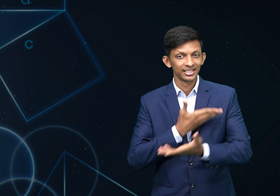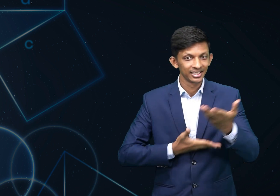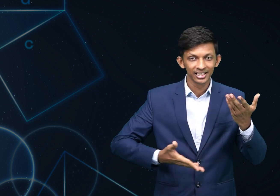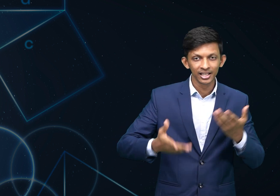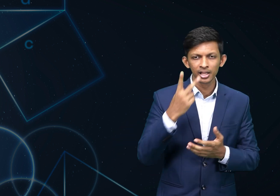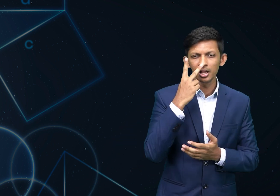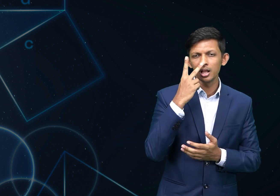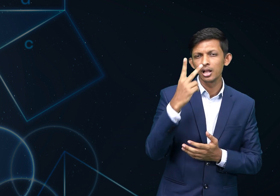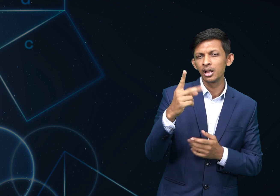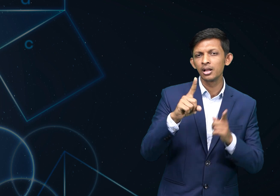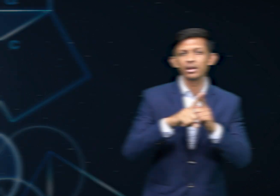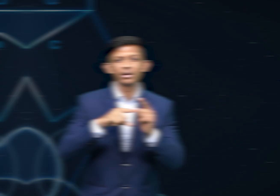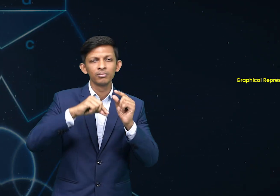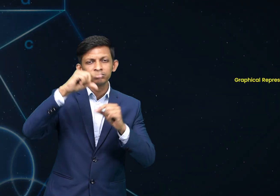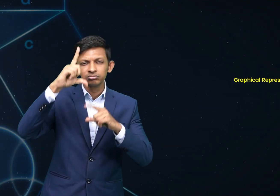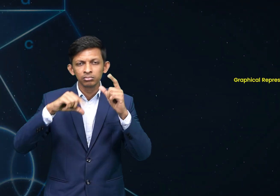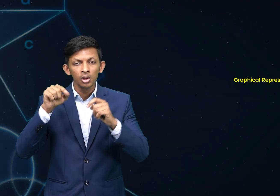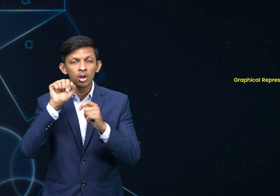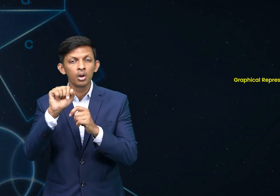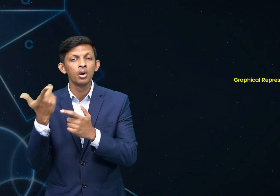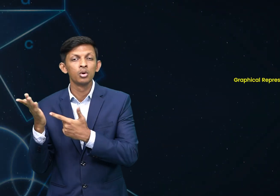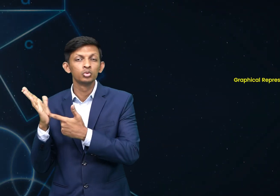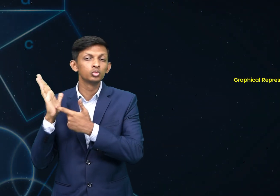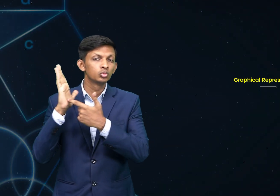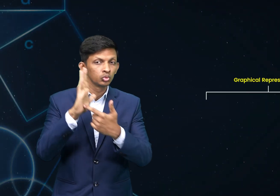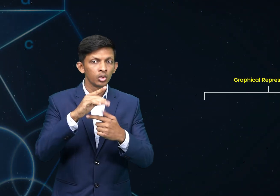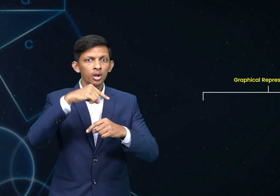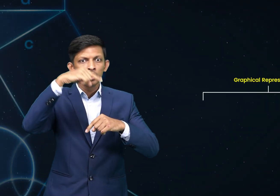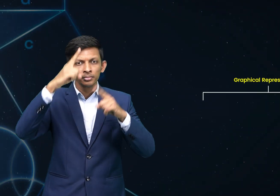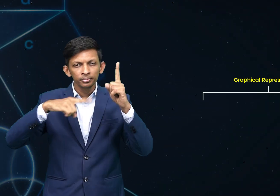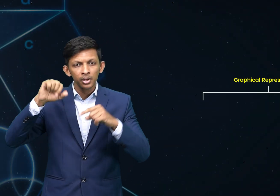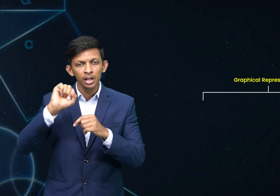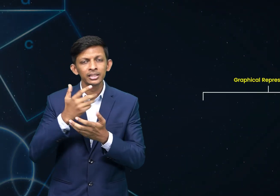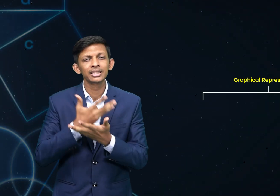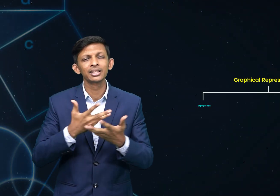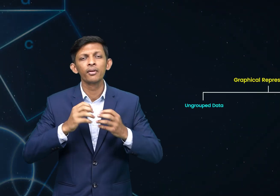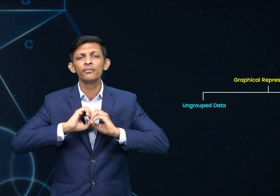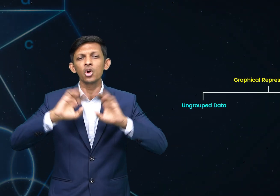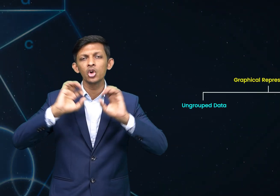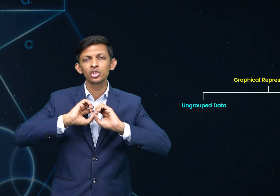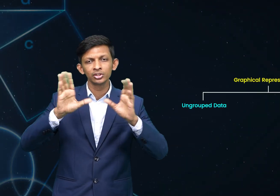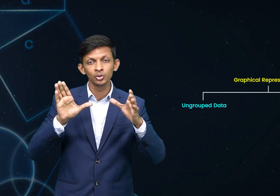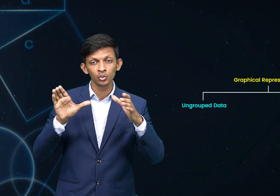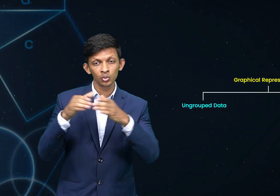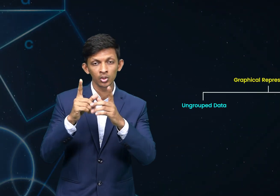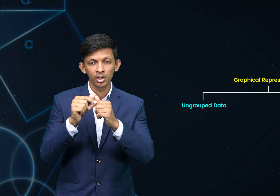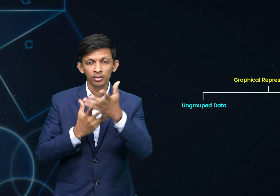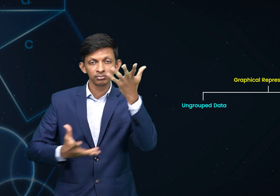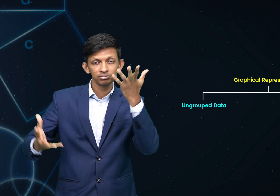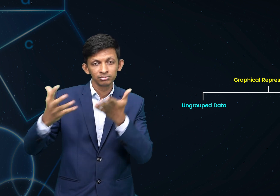Today we are going to see the graphical representation of the frequency distribution for grouped data.